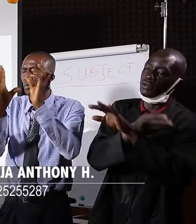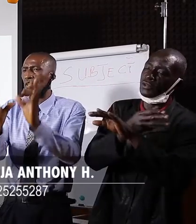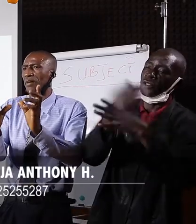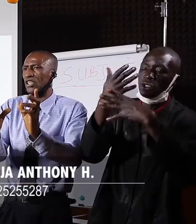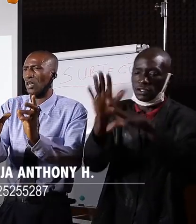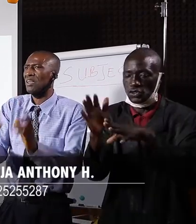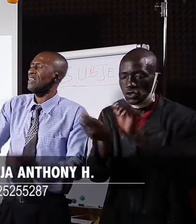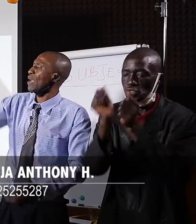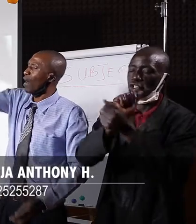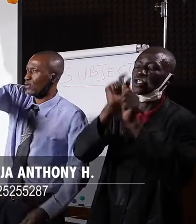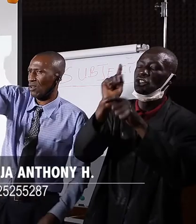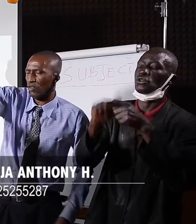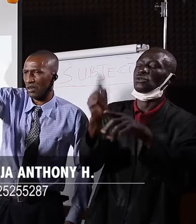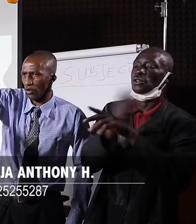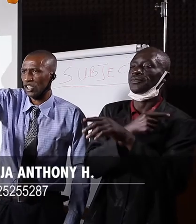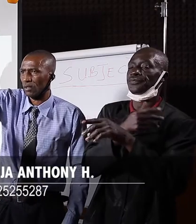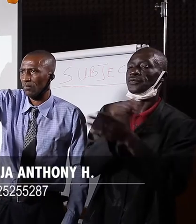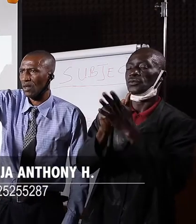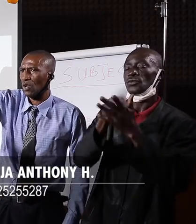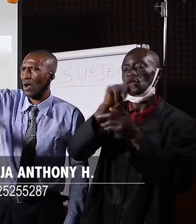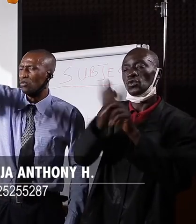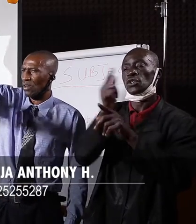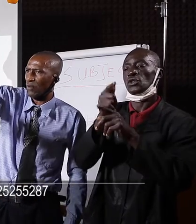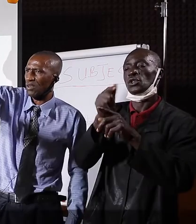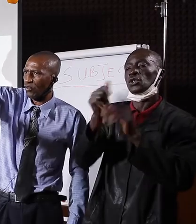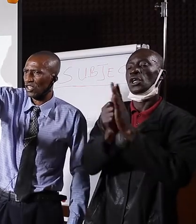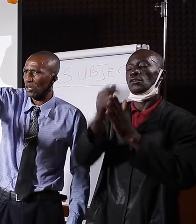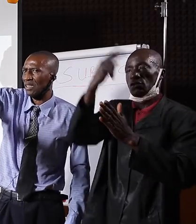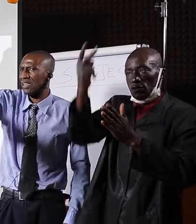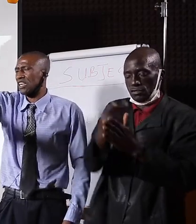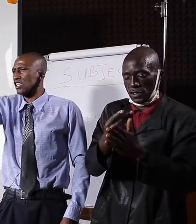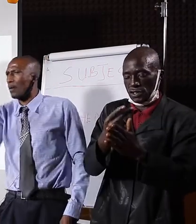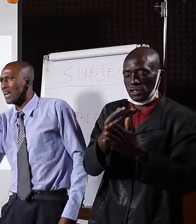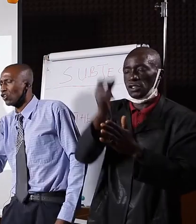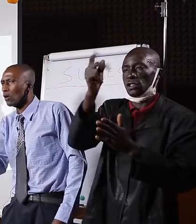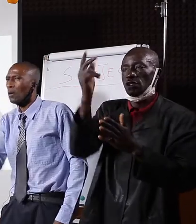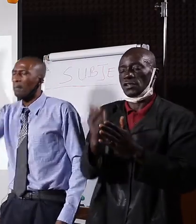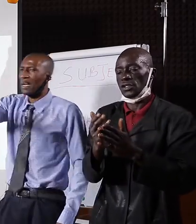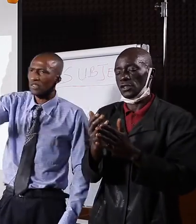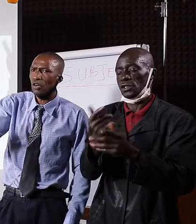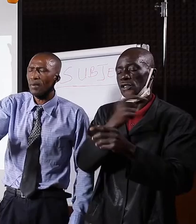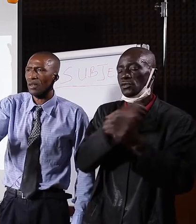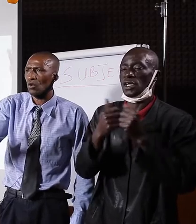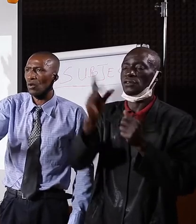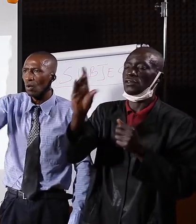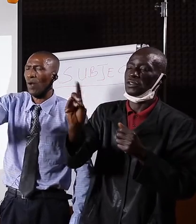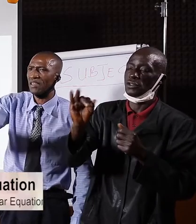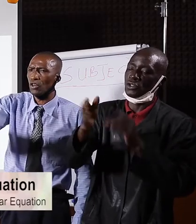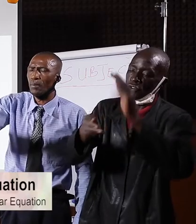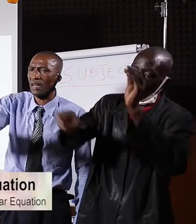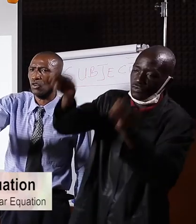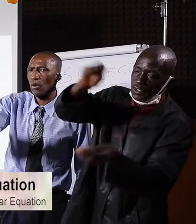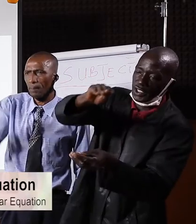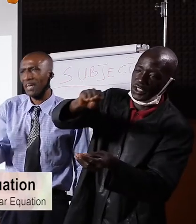change it to multiplication, then you have to invert the fraction. You have to invert the fraction. The denominator becomes the numerator, while